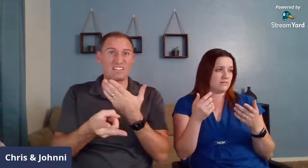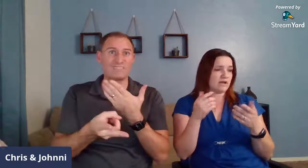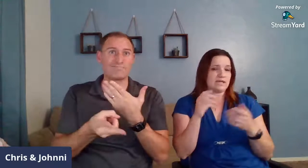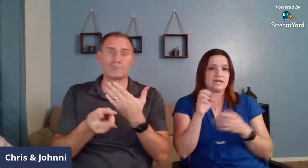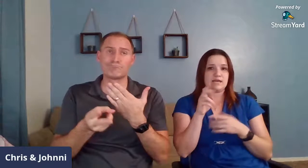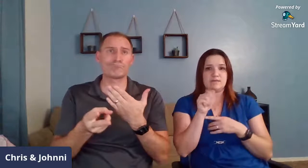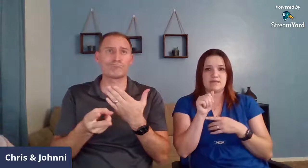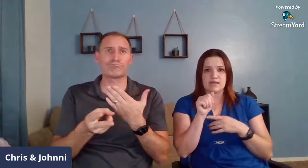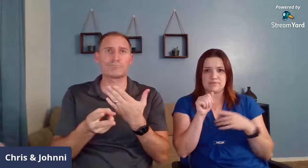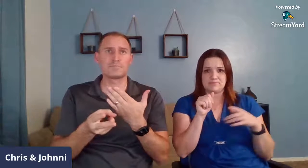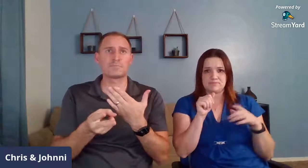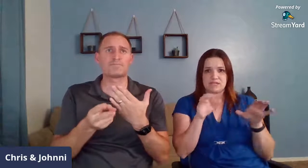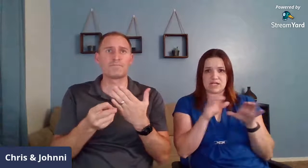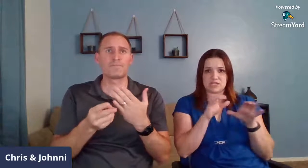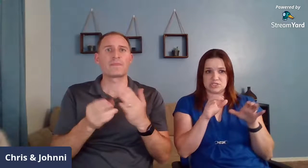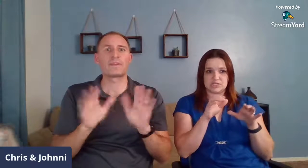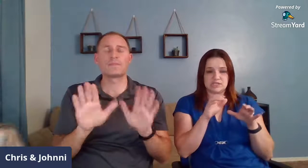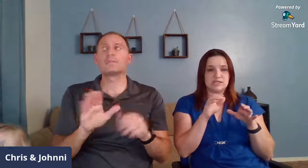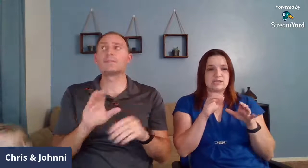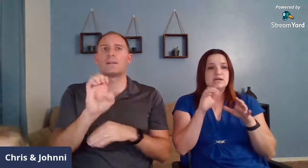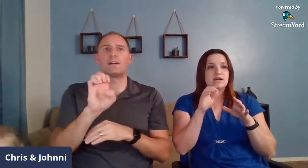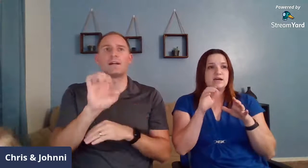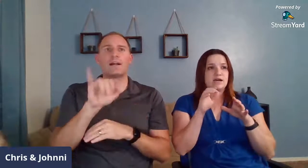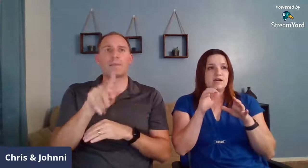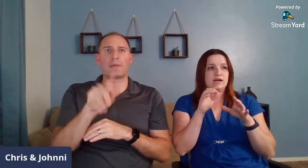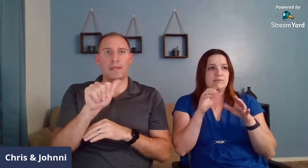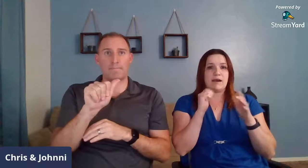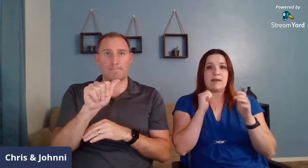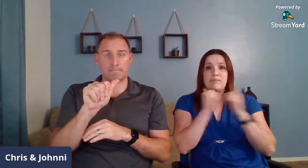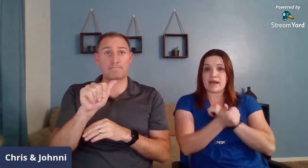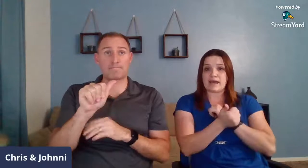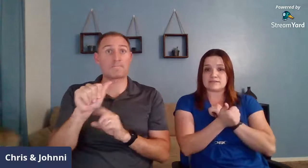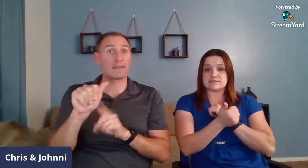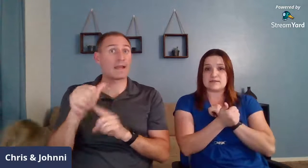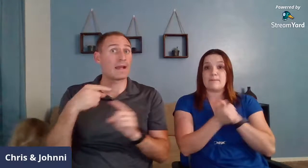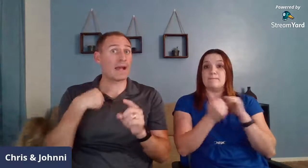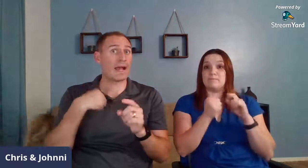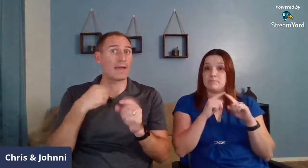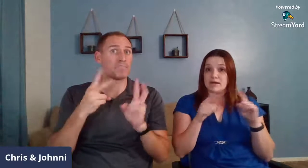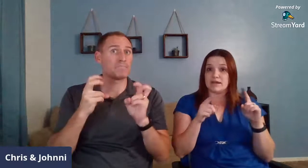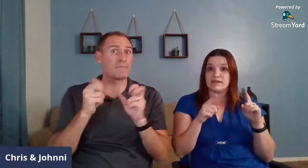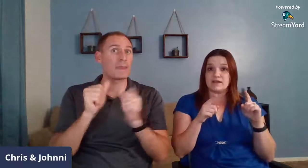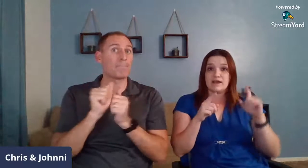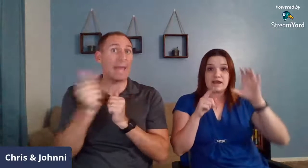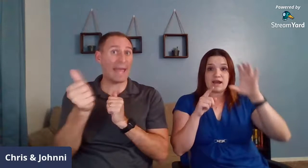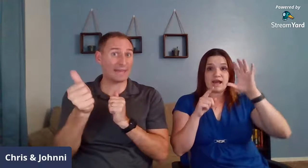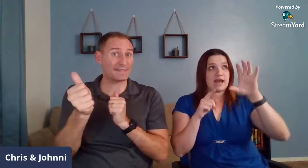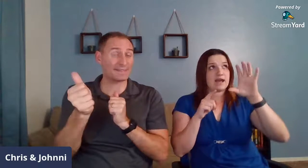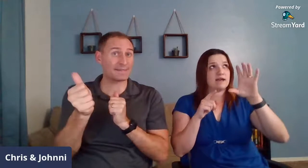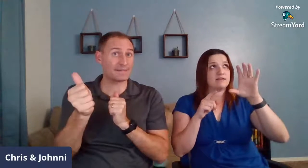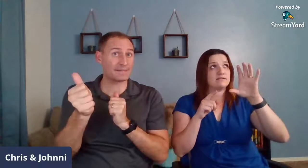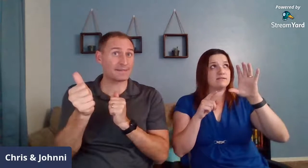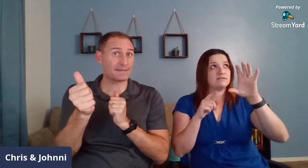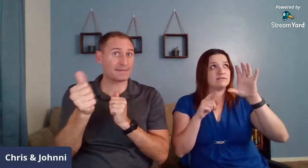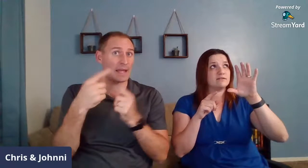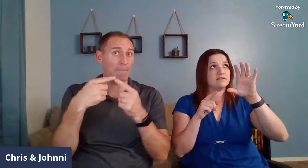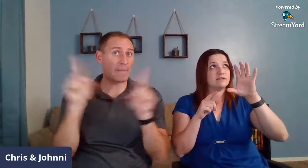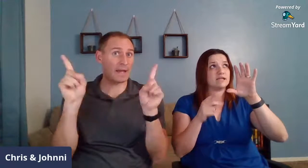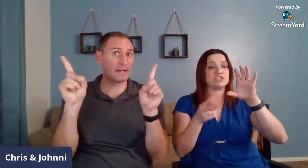my EIPA that I took, I passed, but I had like